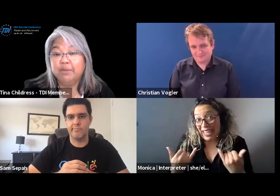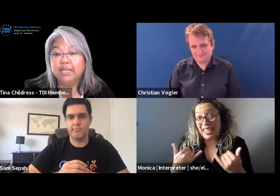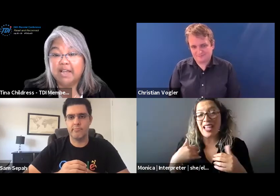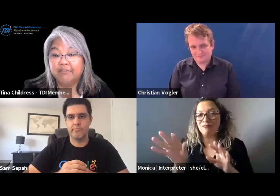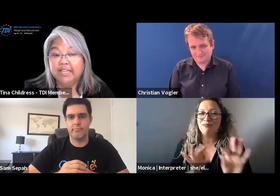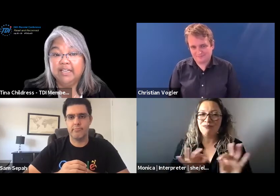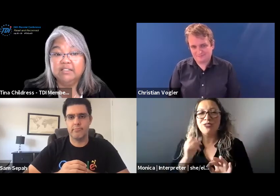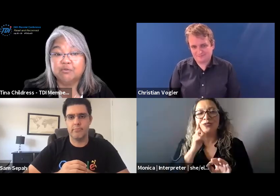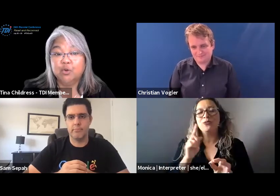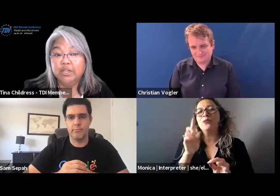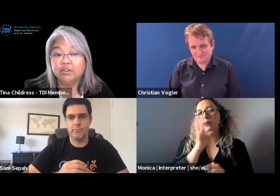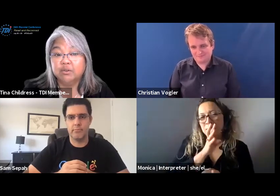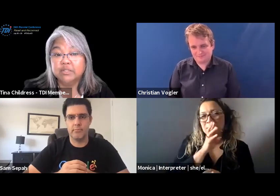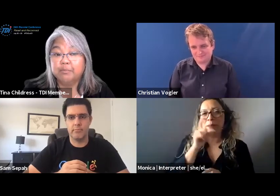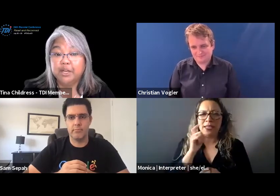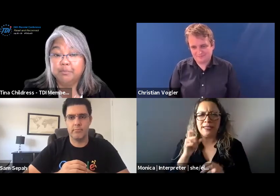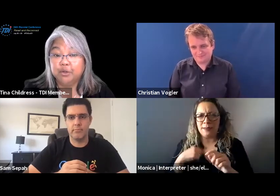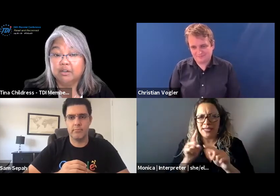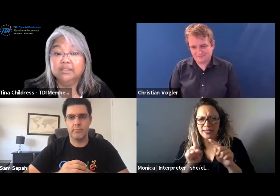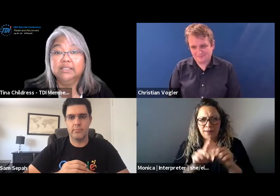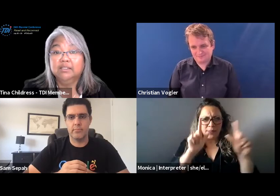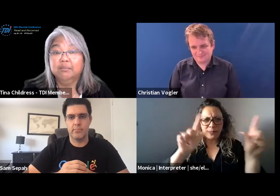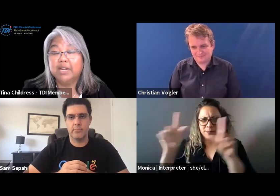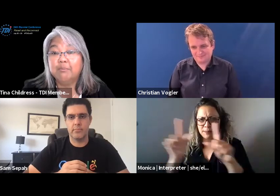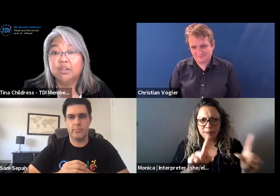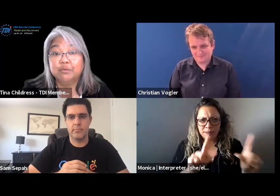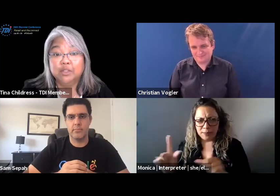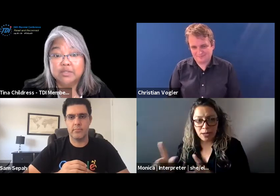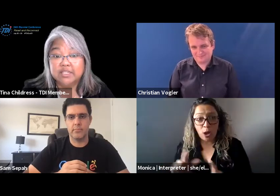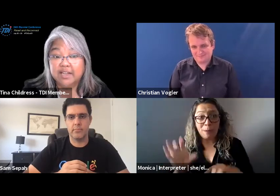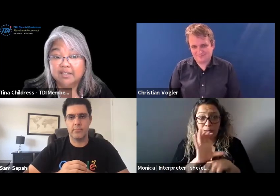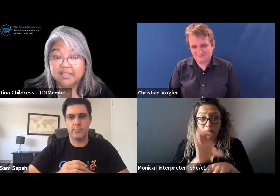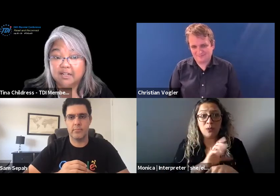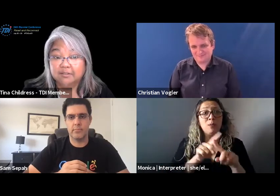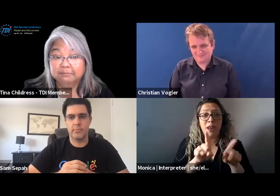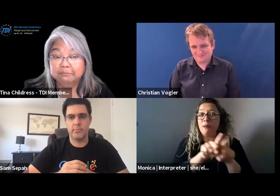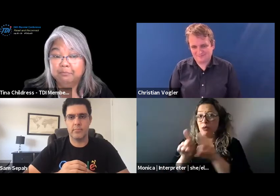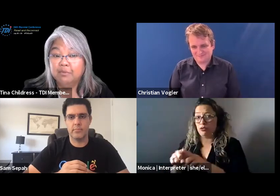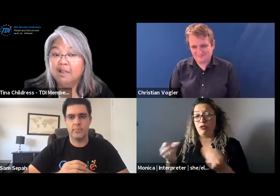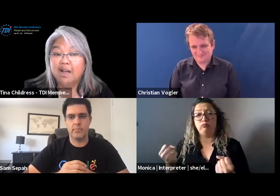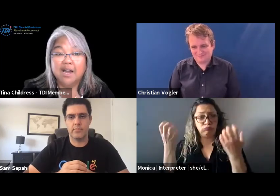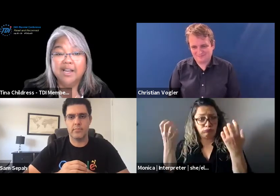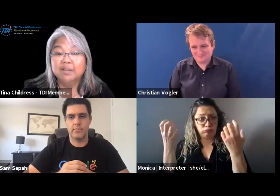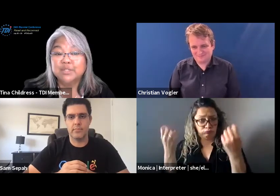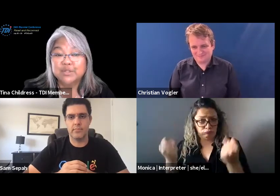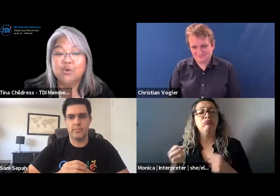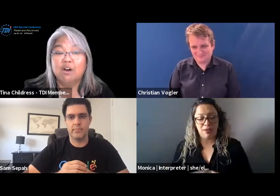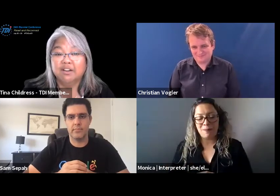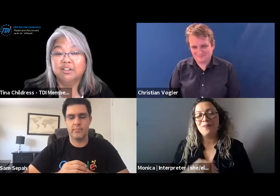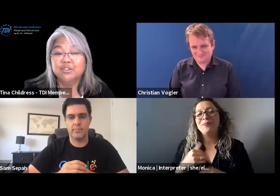to be navigating different windows on my computer, but I'm also fluent in ASL. I am so honored